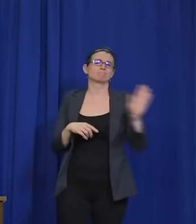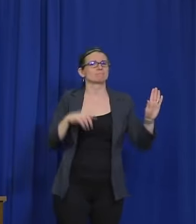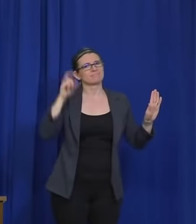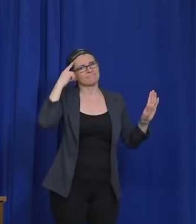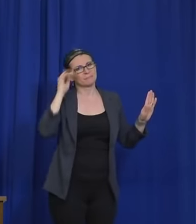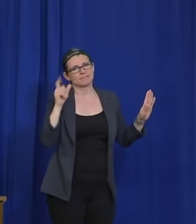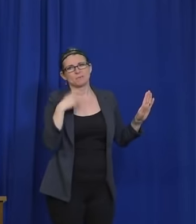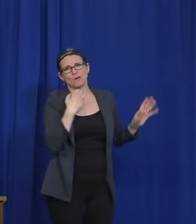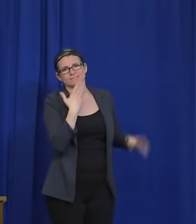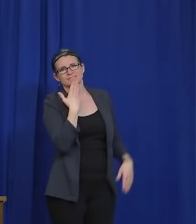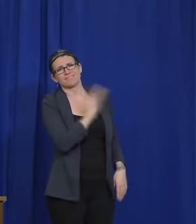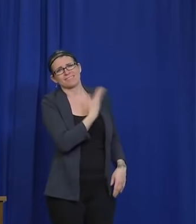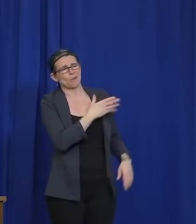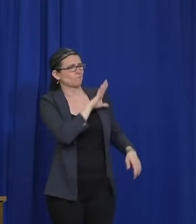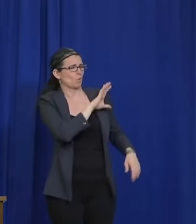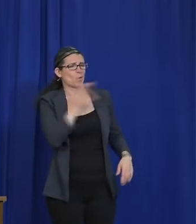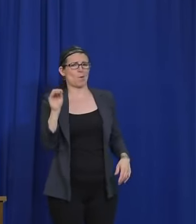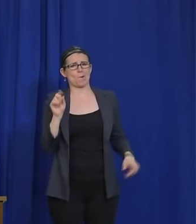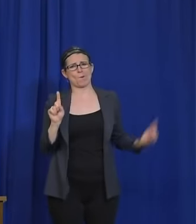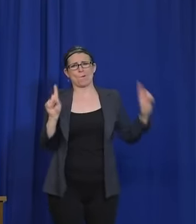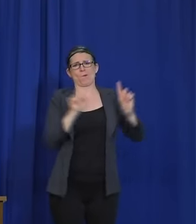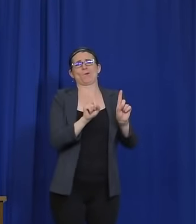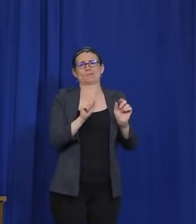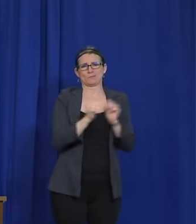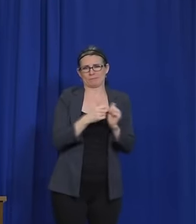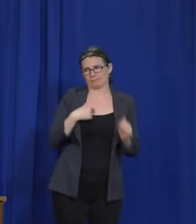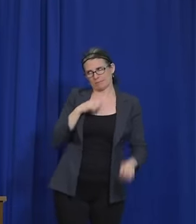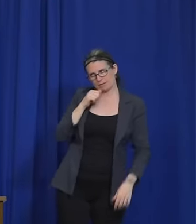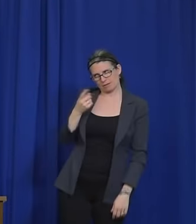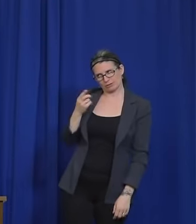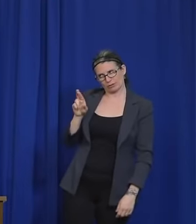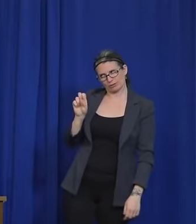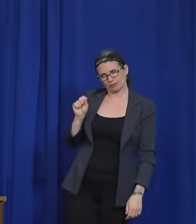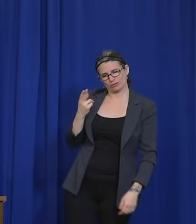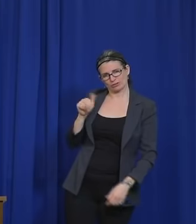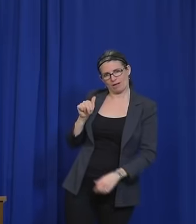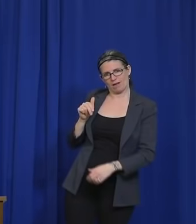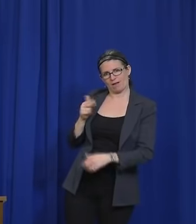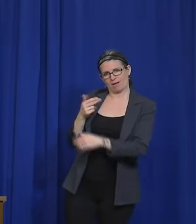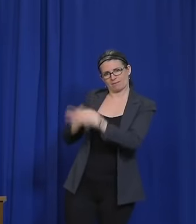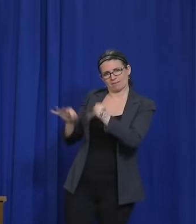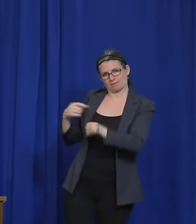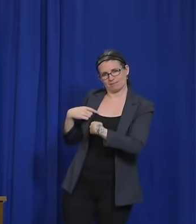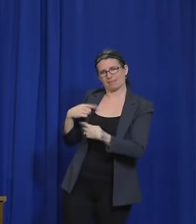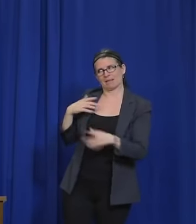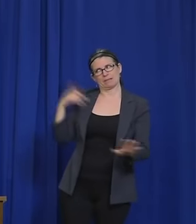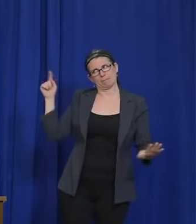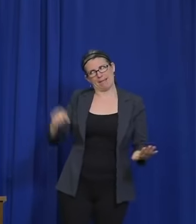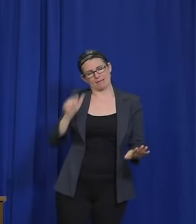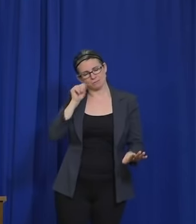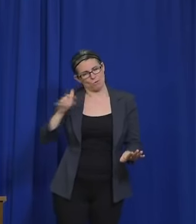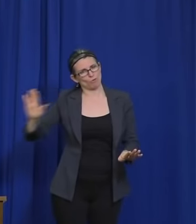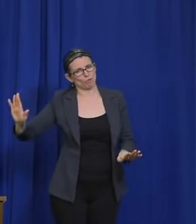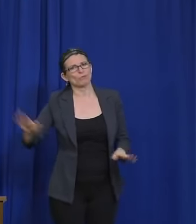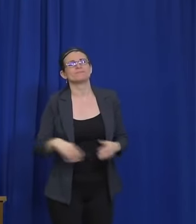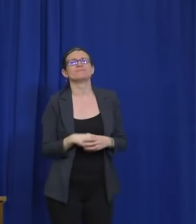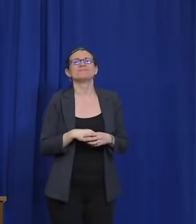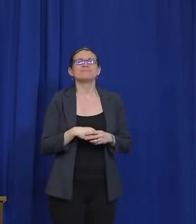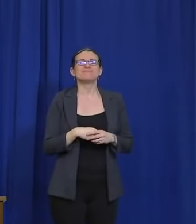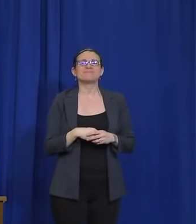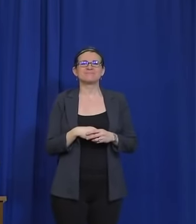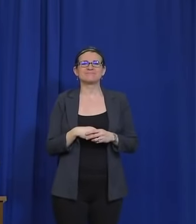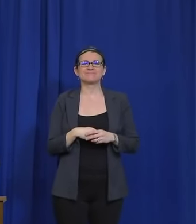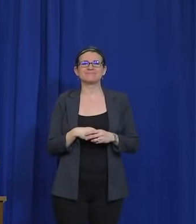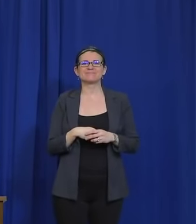but he will be back. He'll be back, hopefully tomorrow. Yes. In the meantime, let me just say the rent relief program that I announced here, I think about 2 weeks